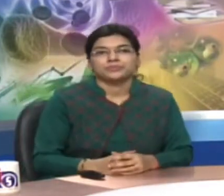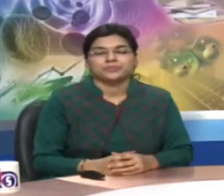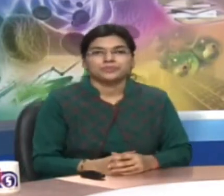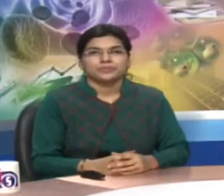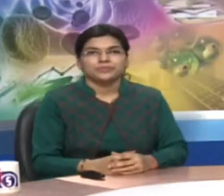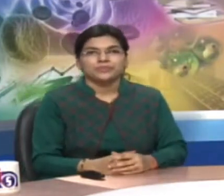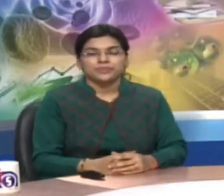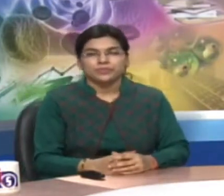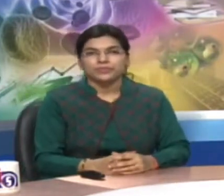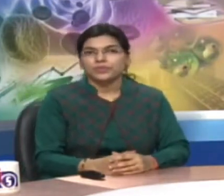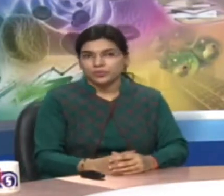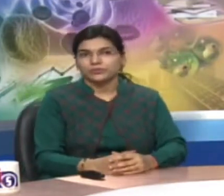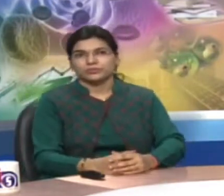So these are the prefixes